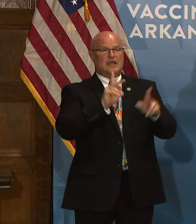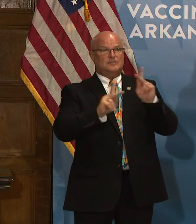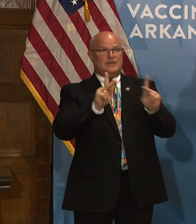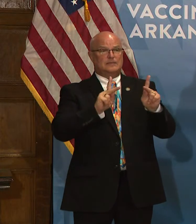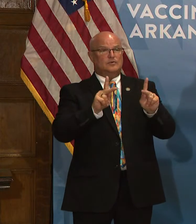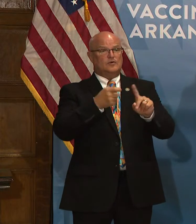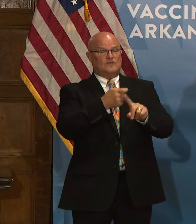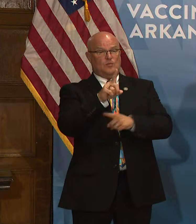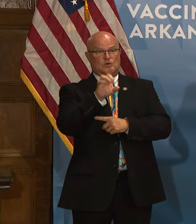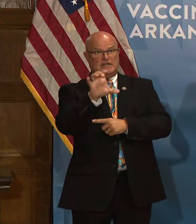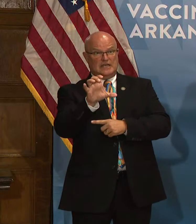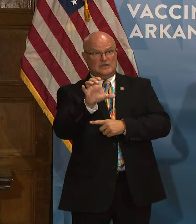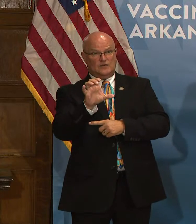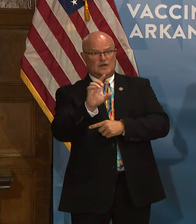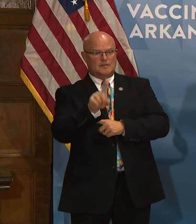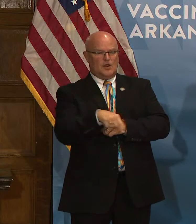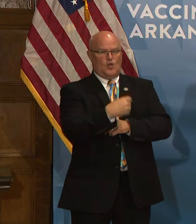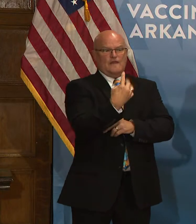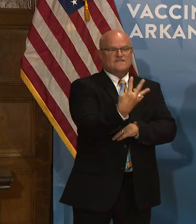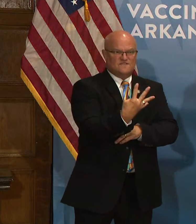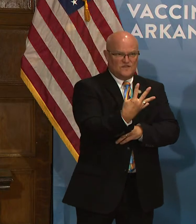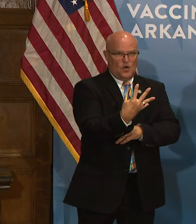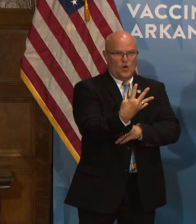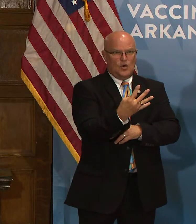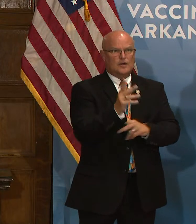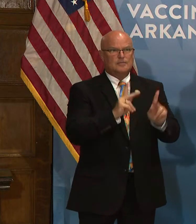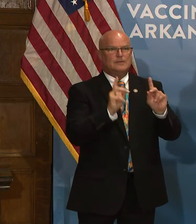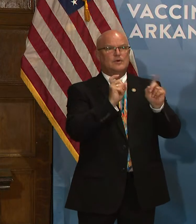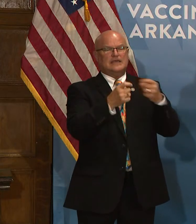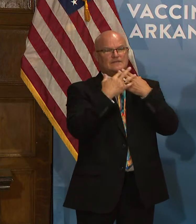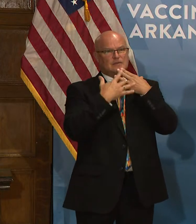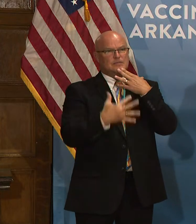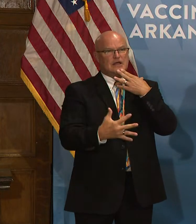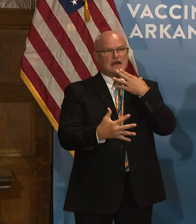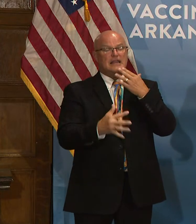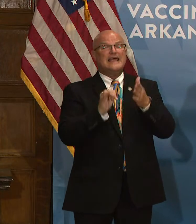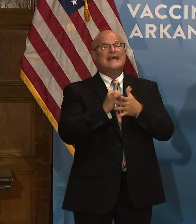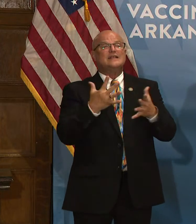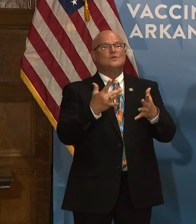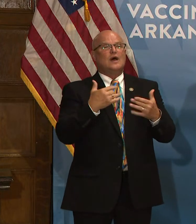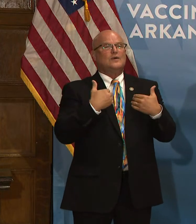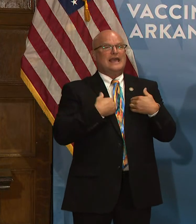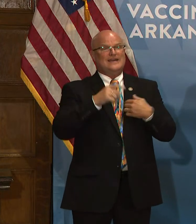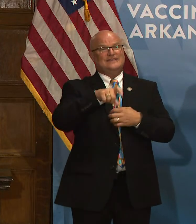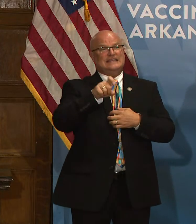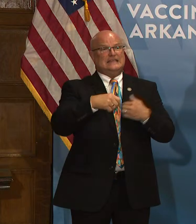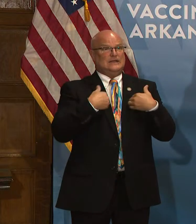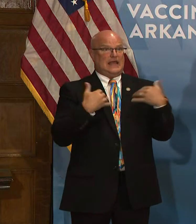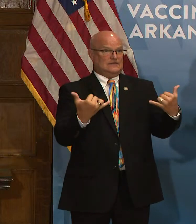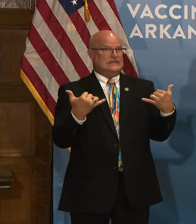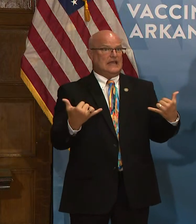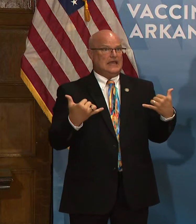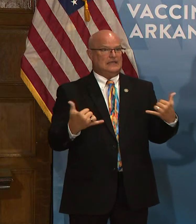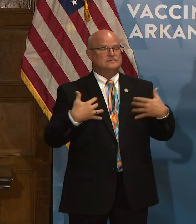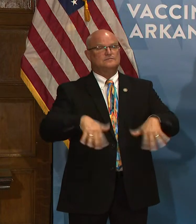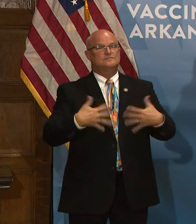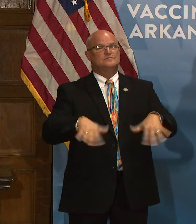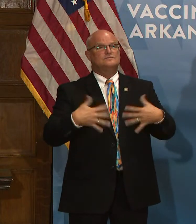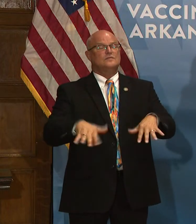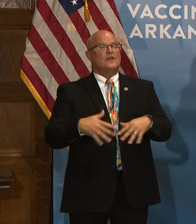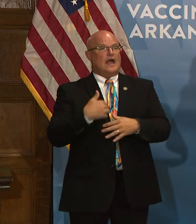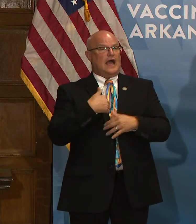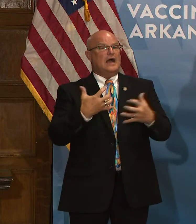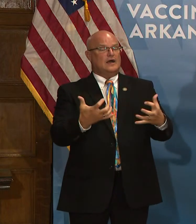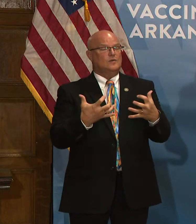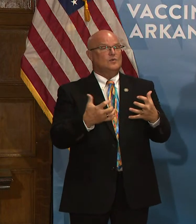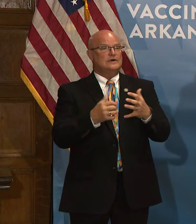are eligible, but only 4 of those people are giving, that's why we have the need we have today. So I